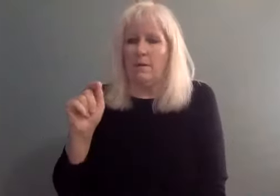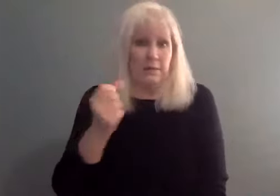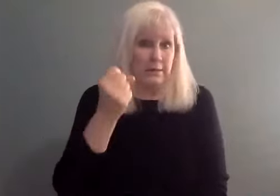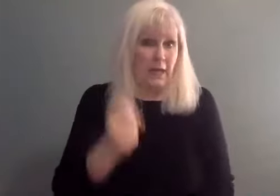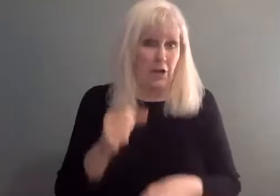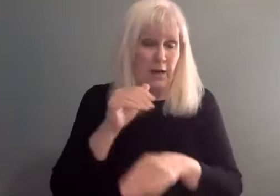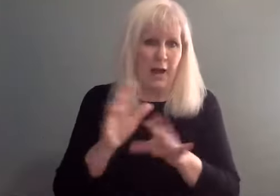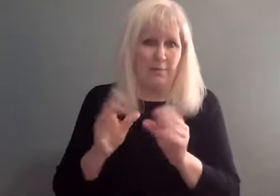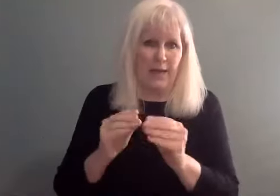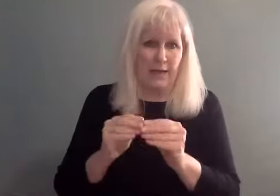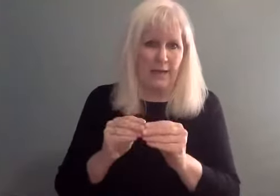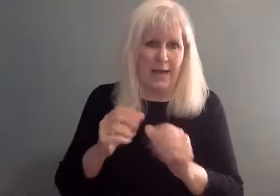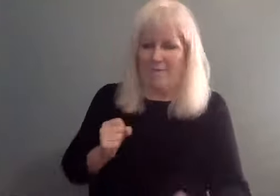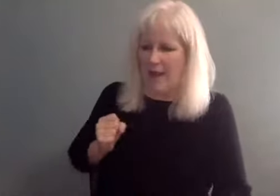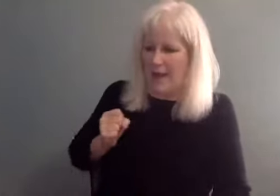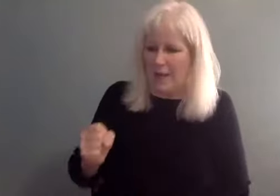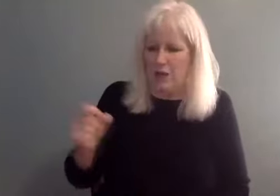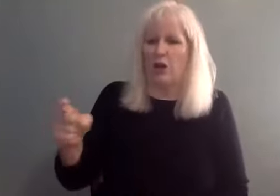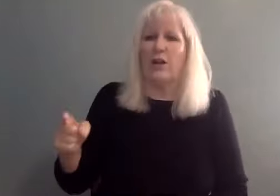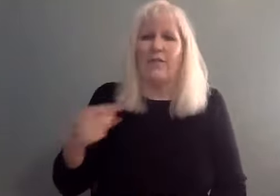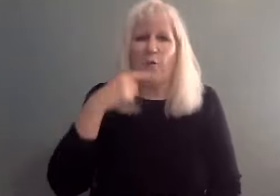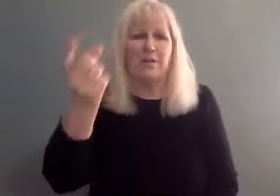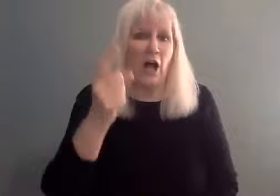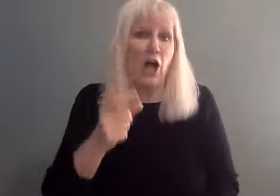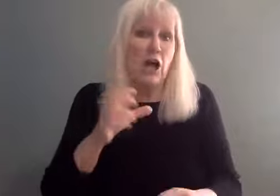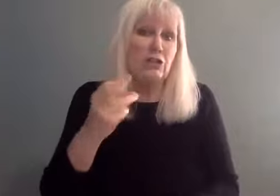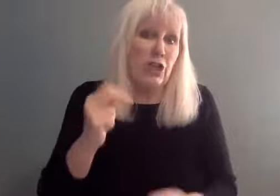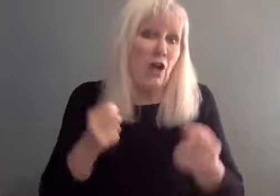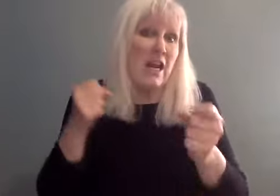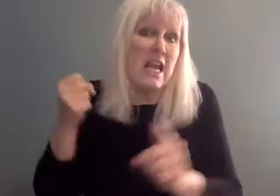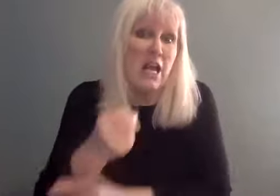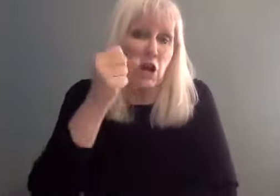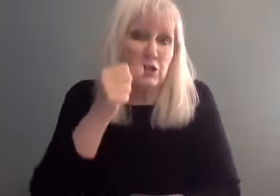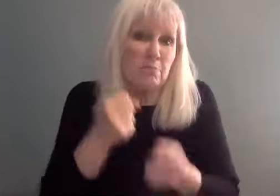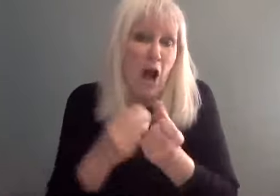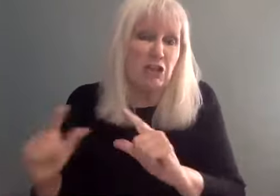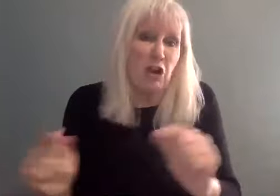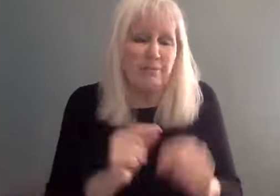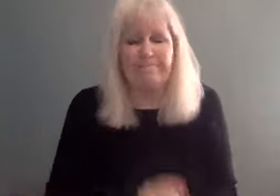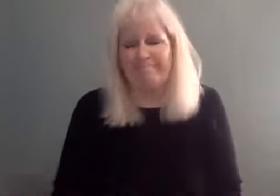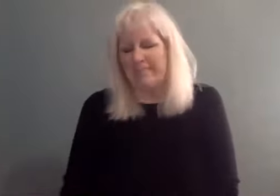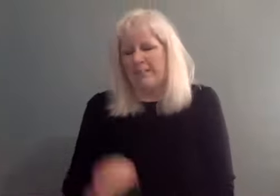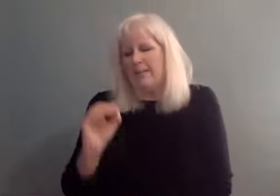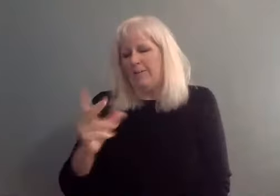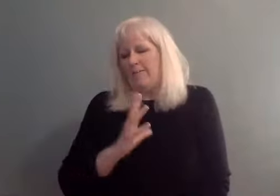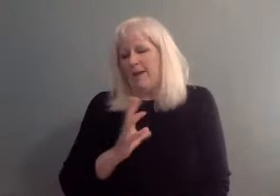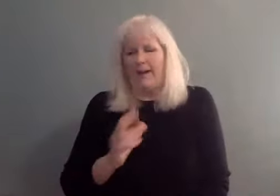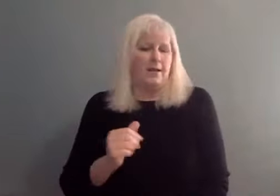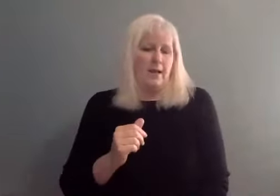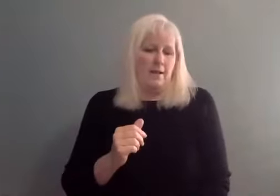know Sharon hit her sponsor. So I didn't. I cared a little bit more about you than my anger, than my don't touch